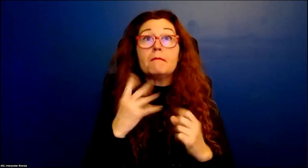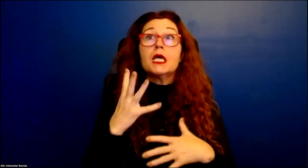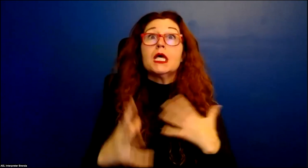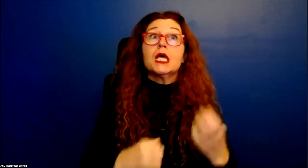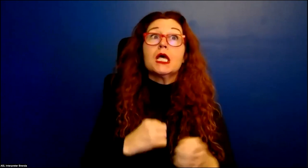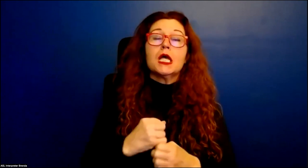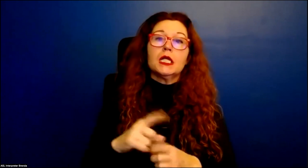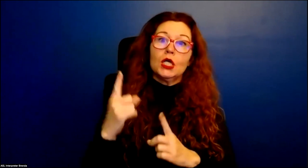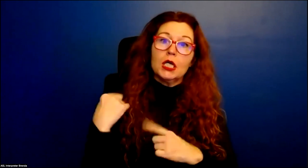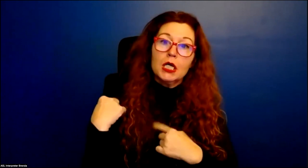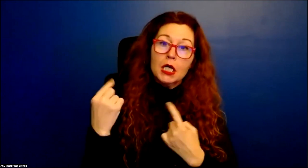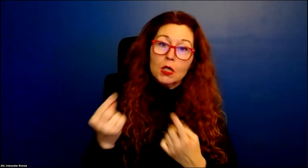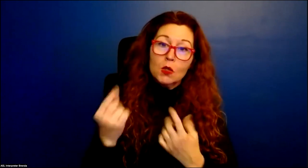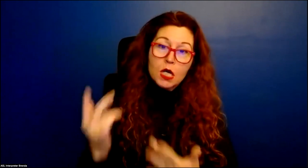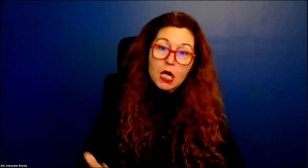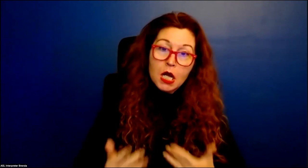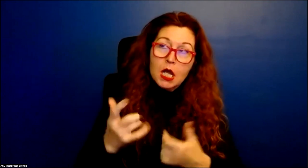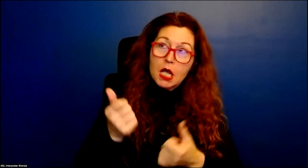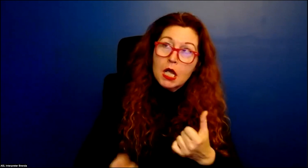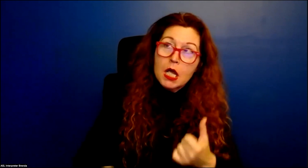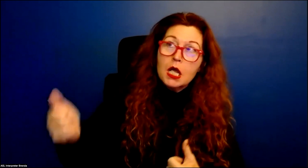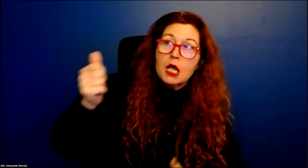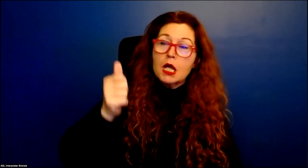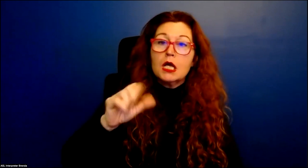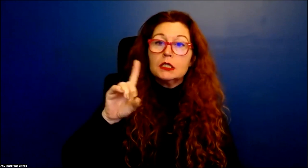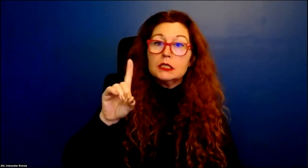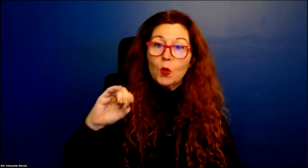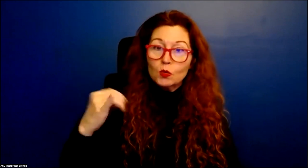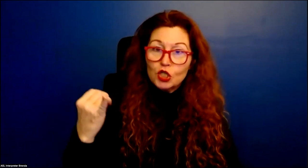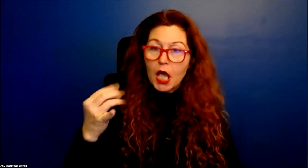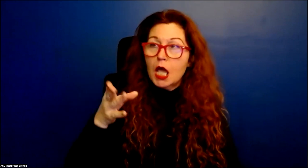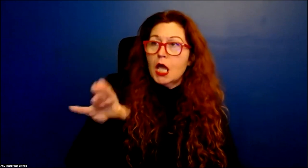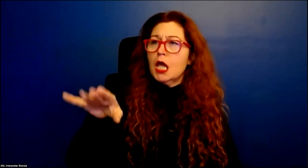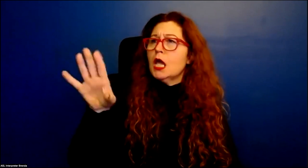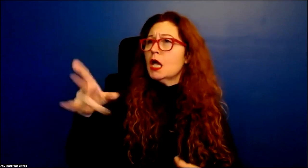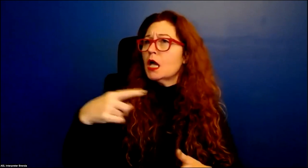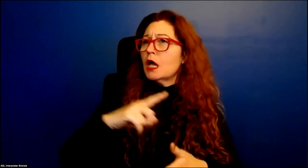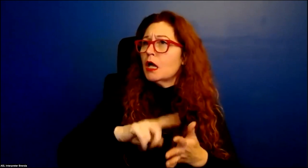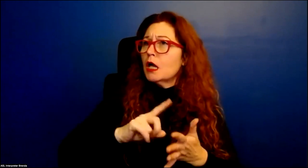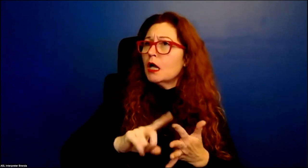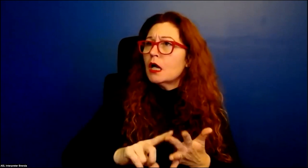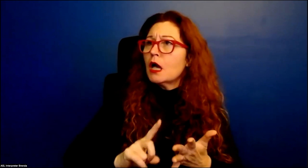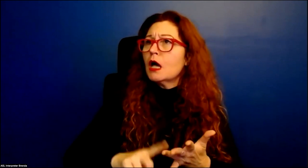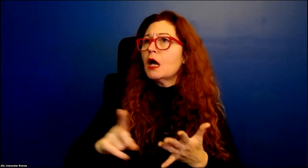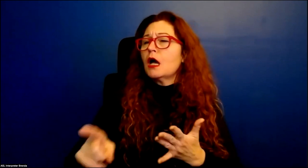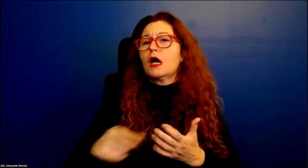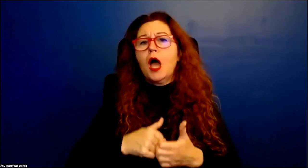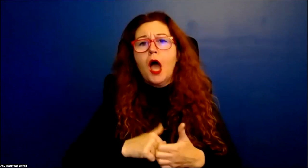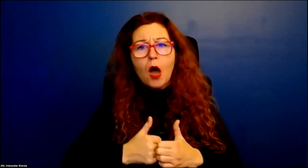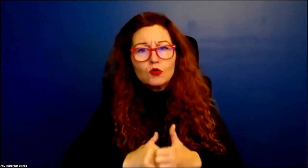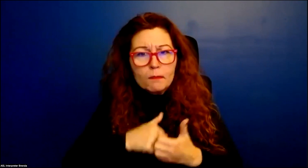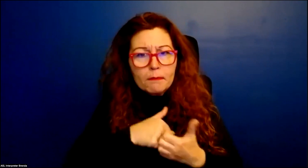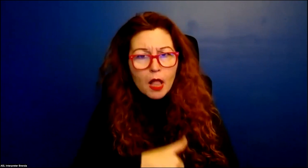to clarify the guidelines and say, okay, this is how you comply. The Americans with Disabilities